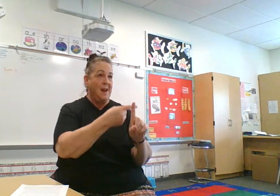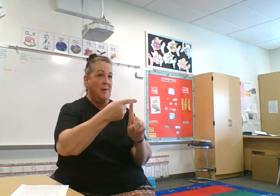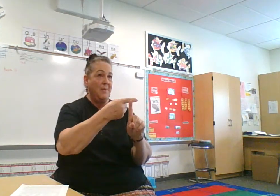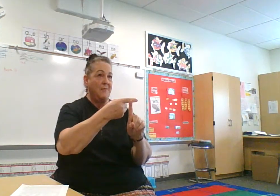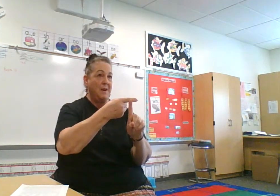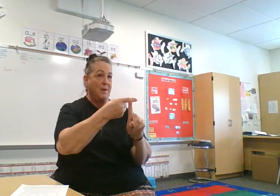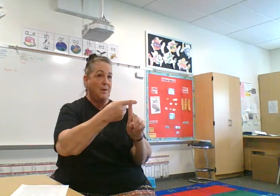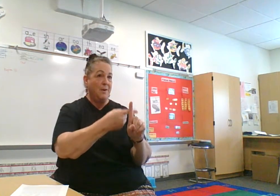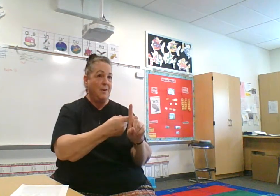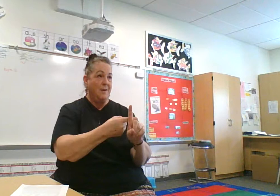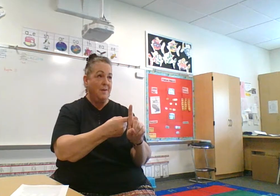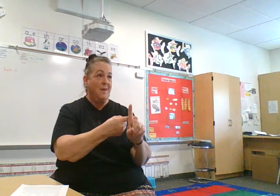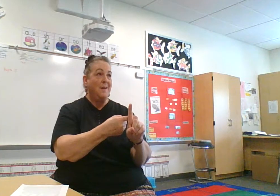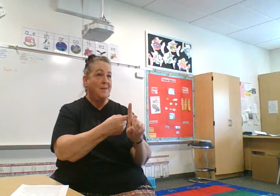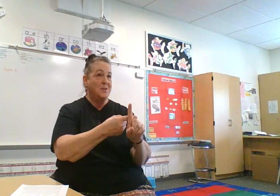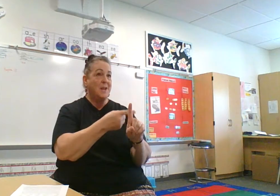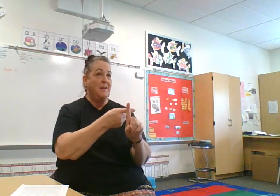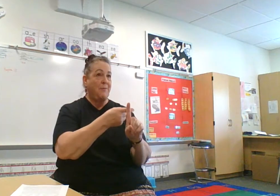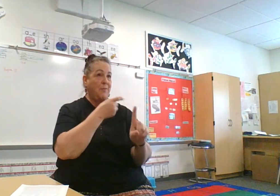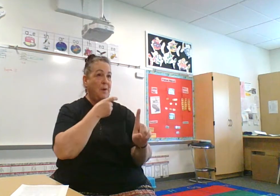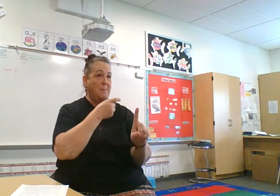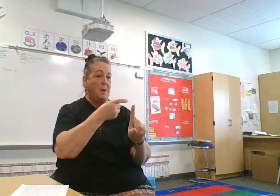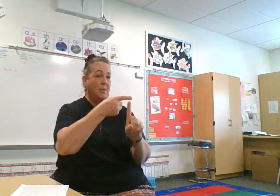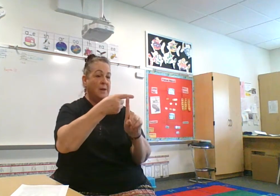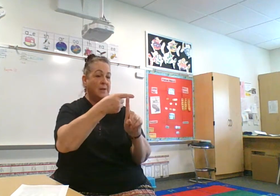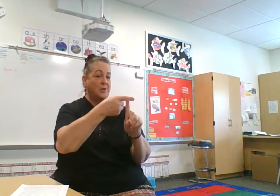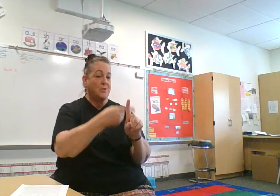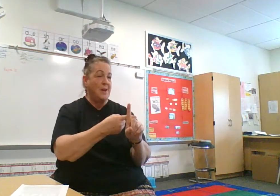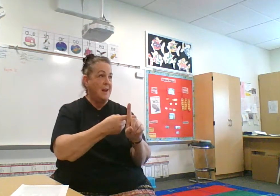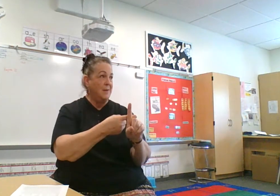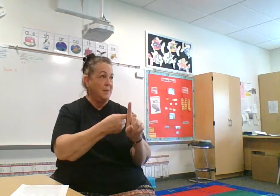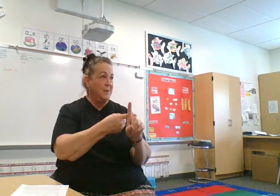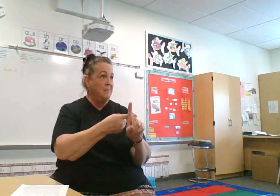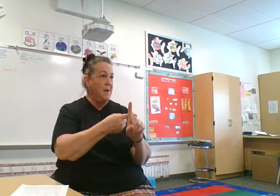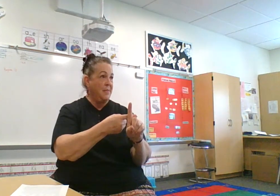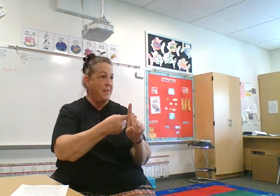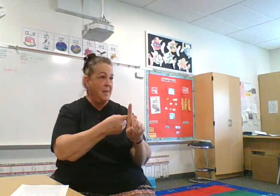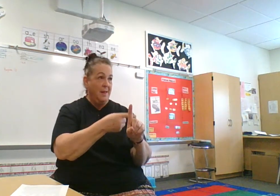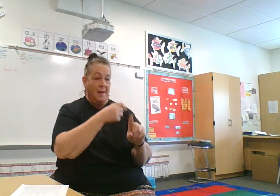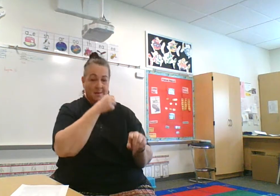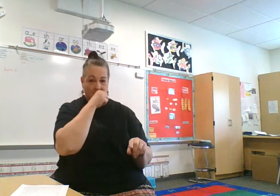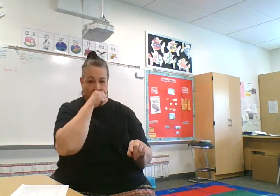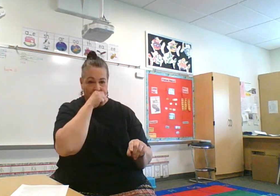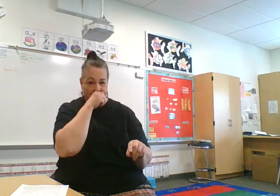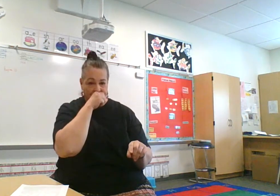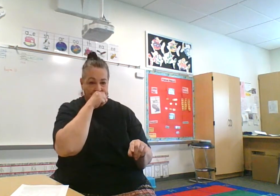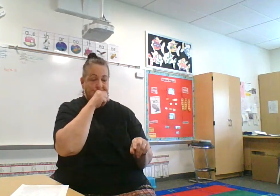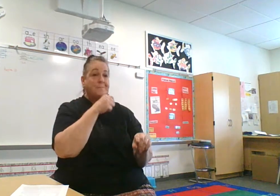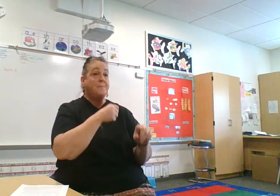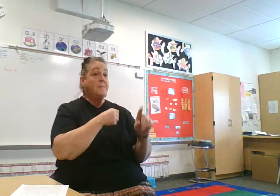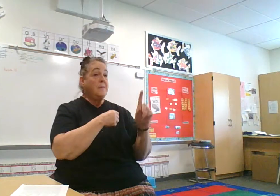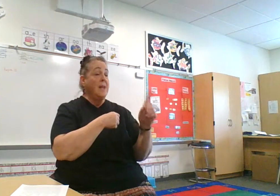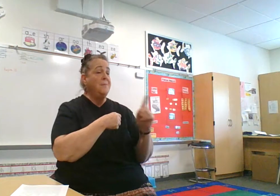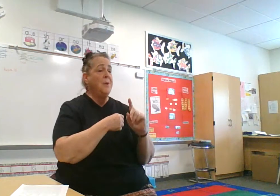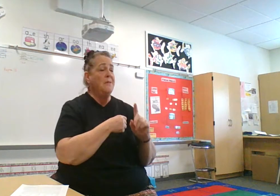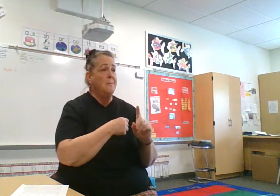the finger, just like from, only it's straight down, month. And if you have a